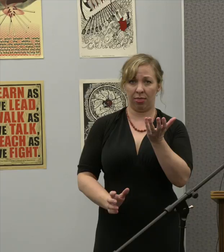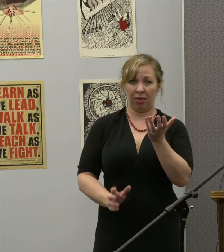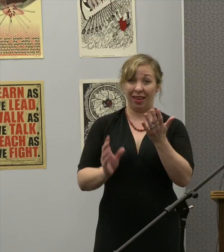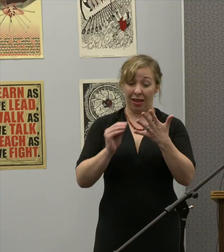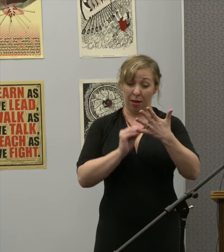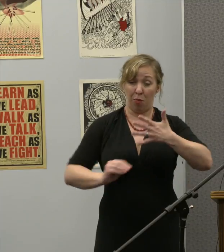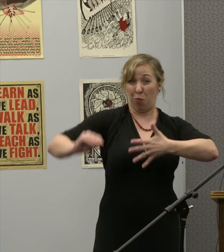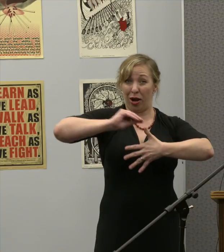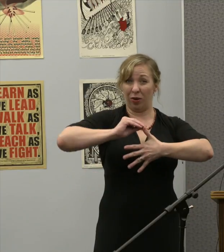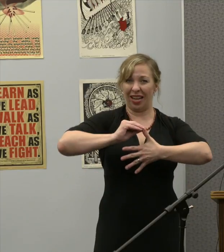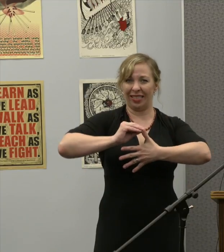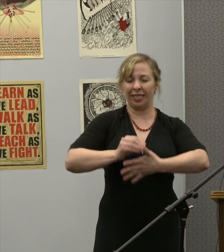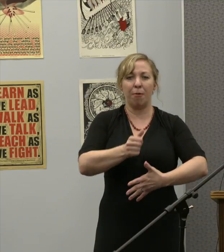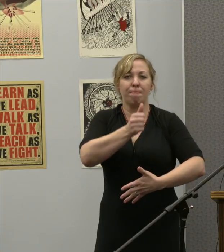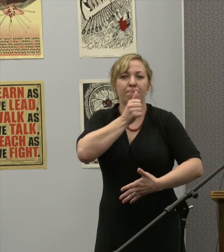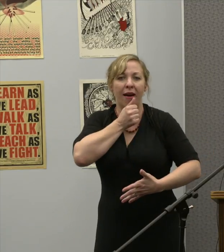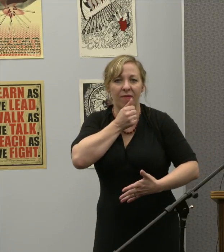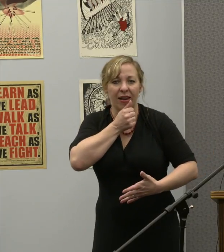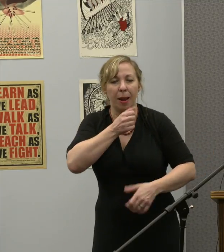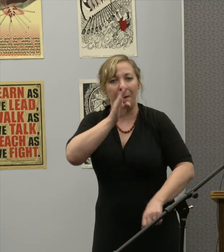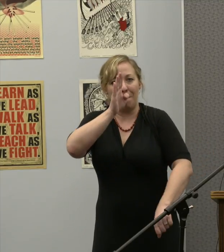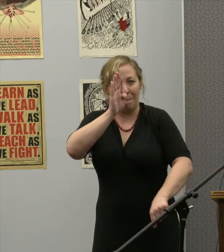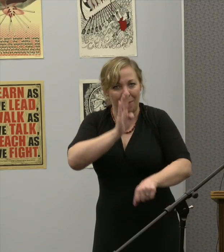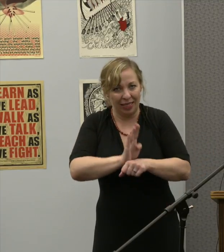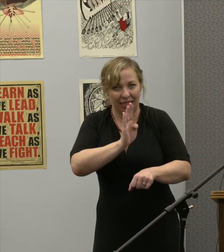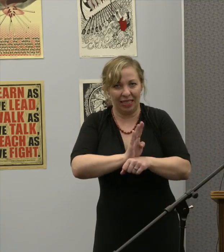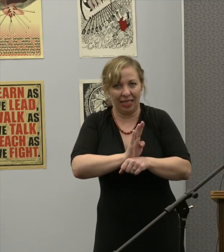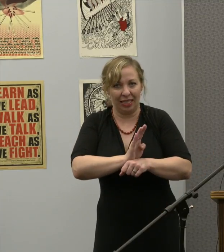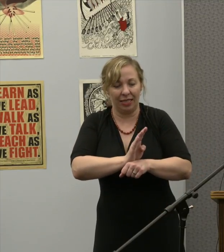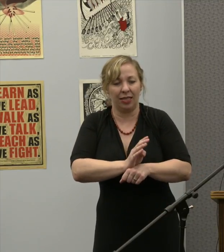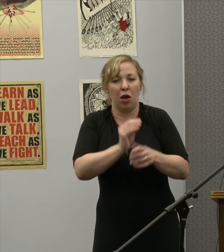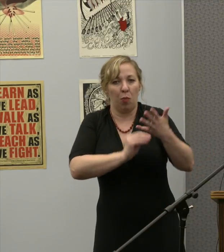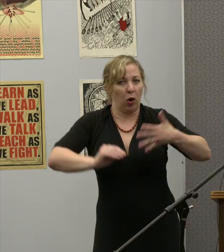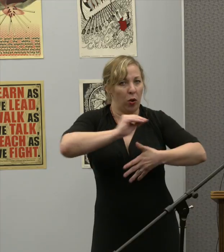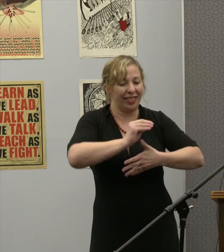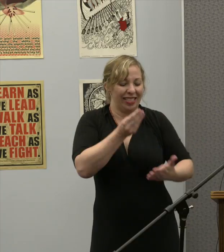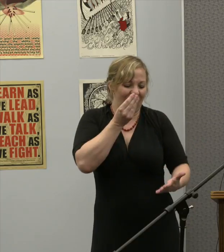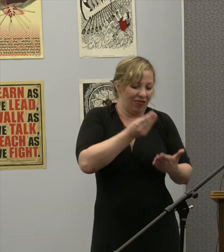private, corporate, and financial interests over our precious natural